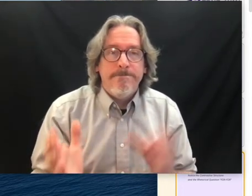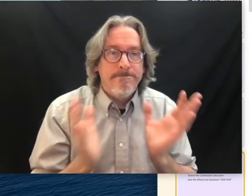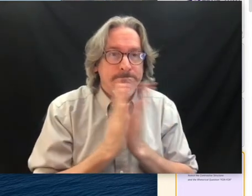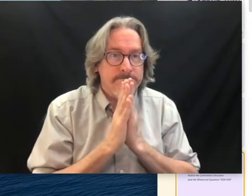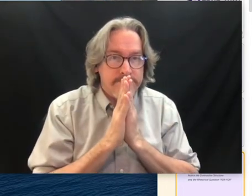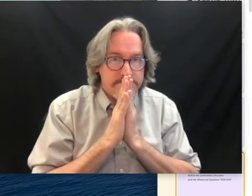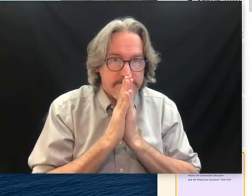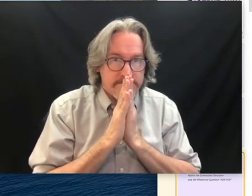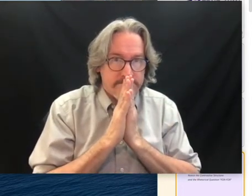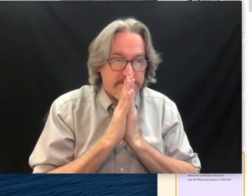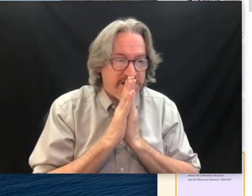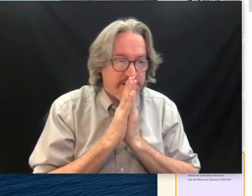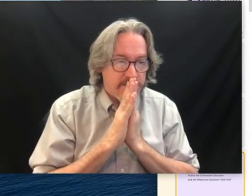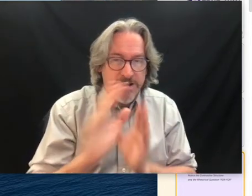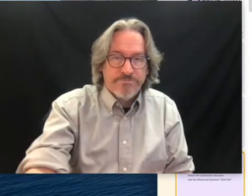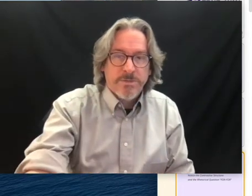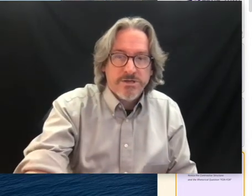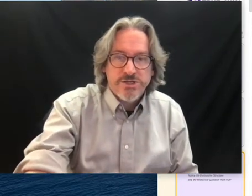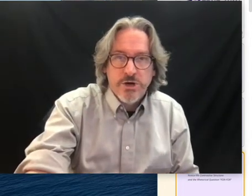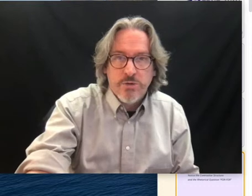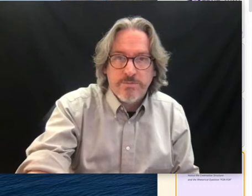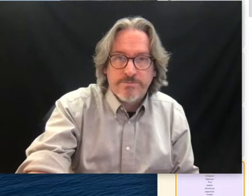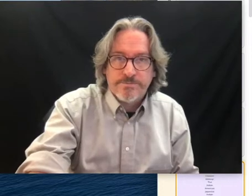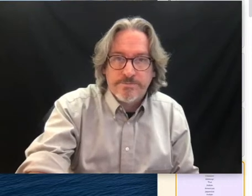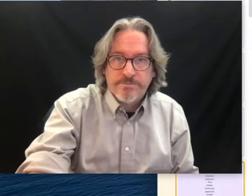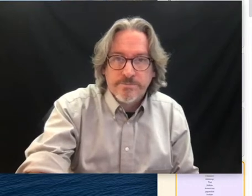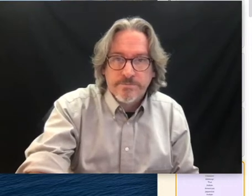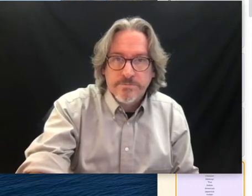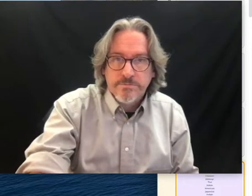right? Okay, so